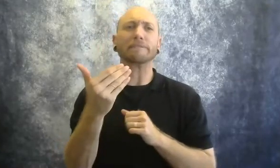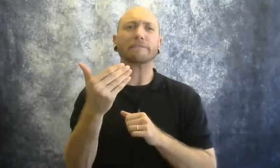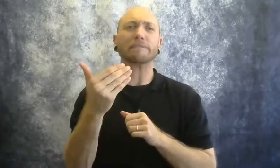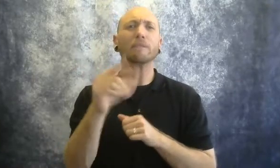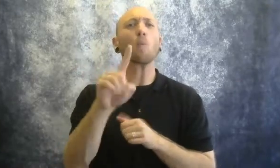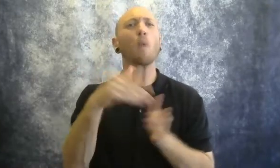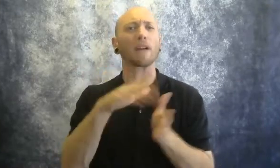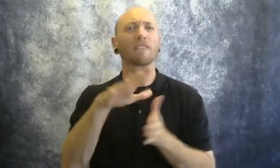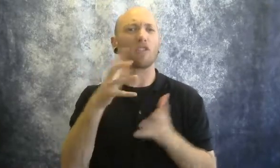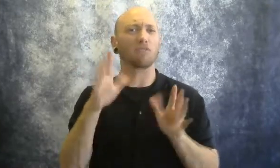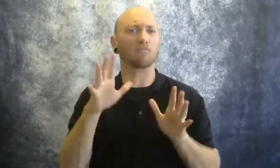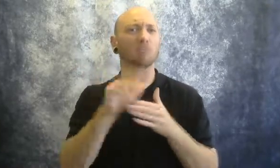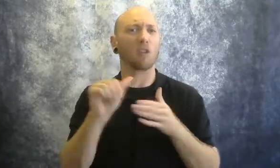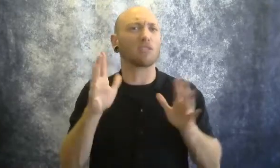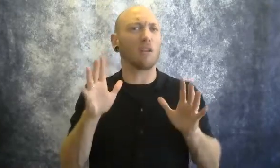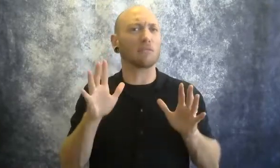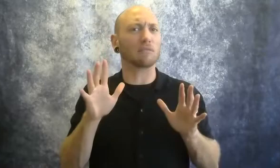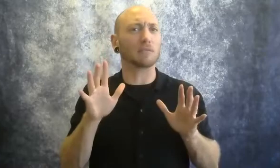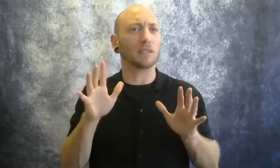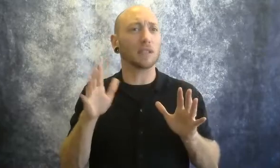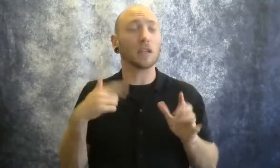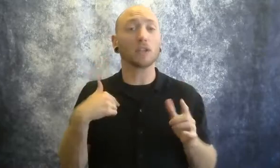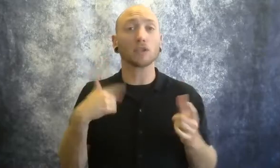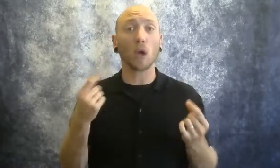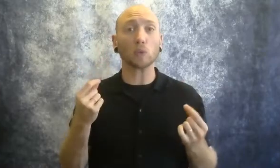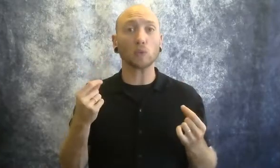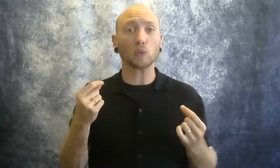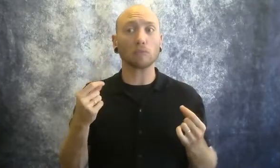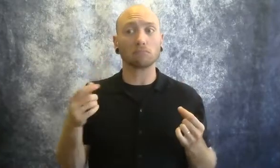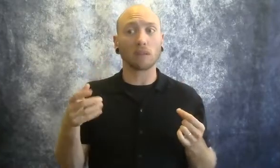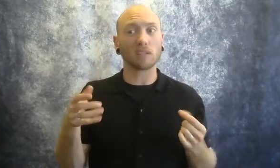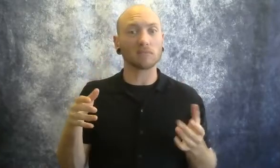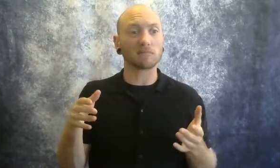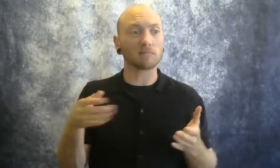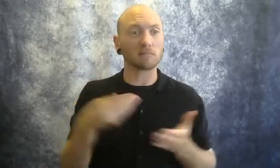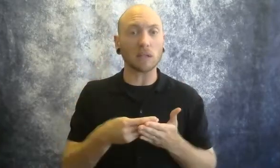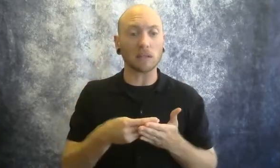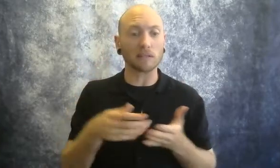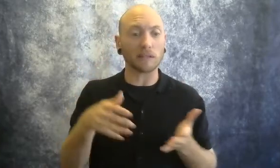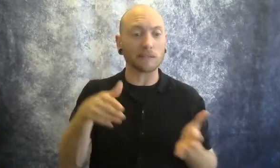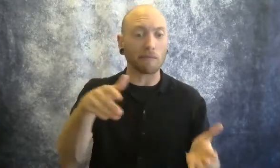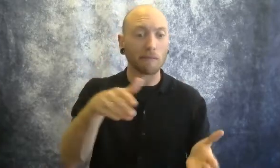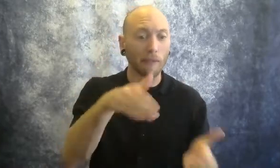high. Because a dollar went a long way in those days, So I kept collecting this money. I didn't know what to do